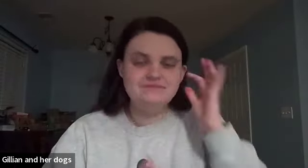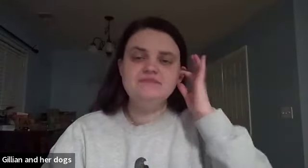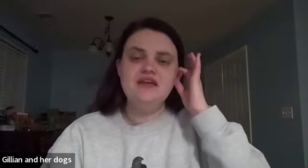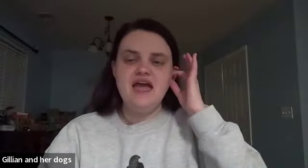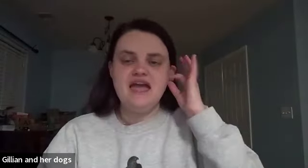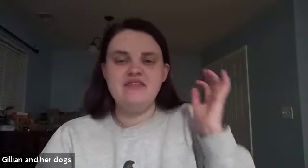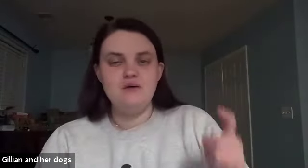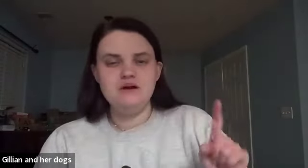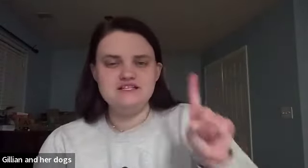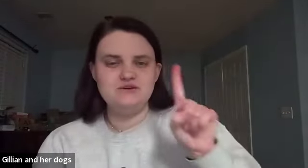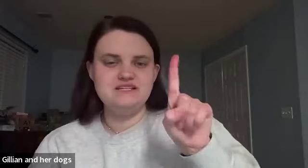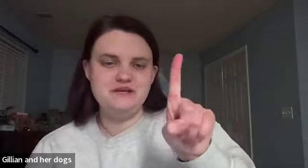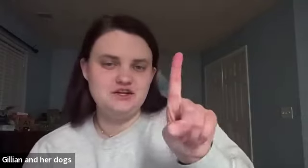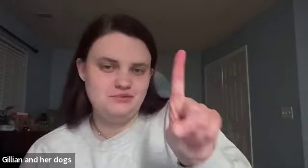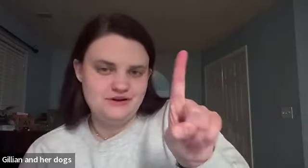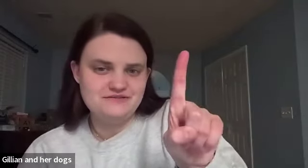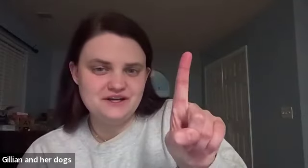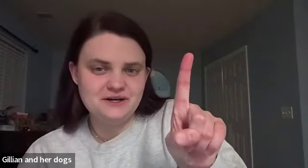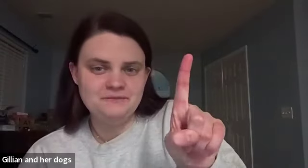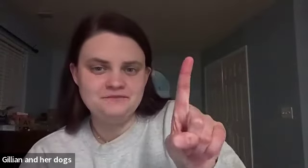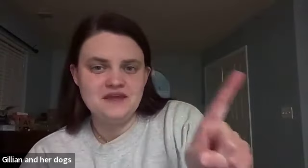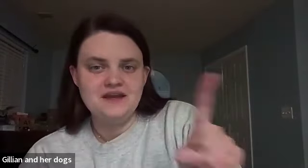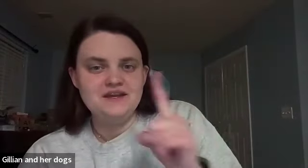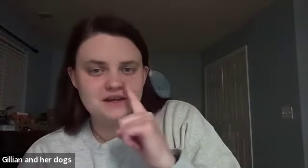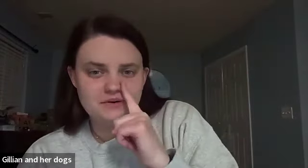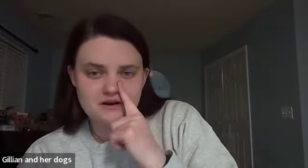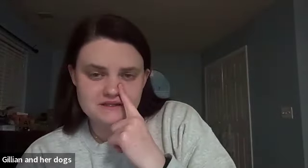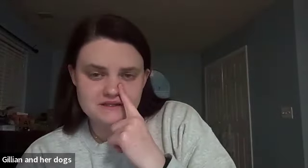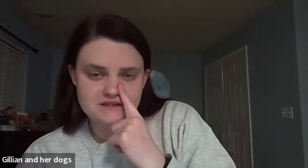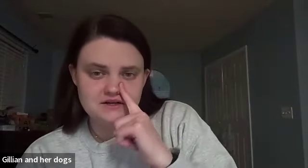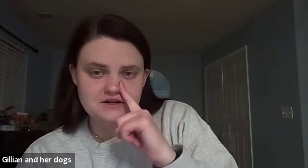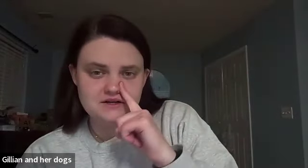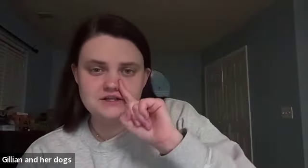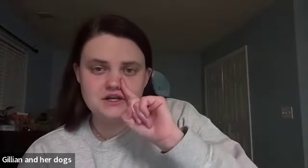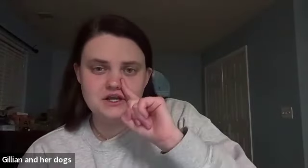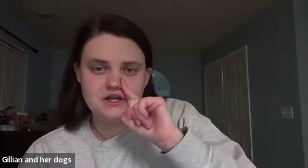bored/boring. And that one is going to be your pointer finger. You're going to put it on the side of your nose and you're going to go